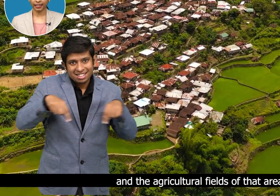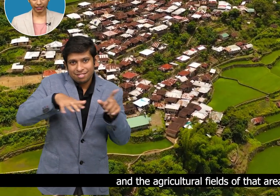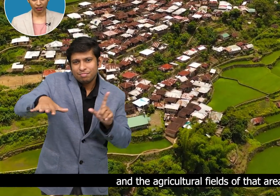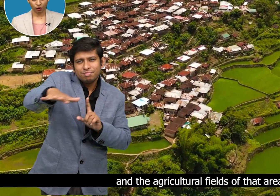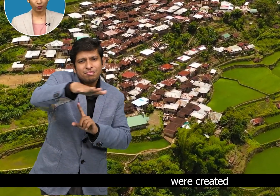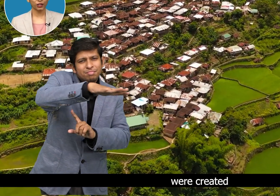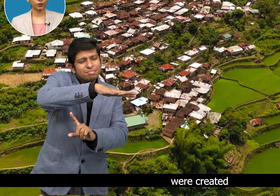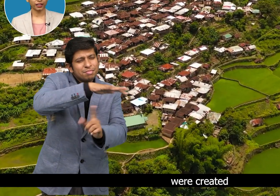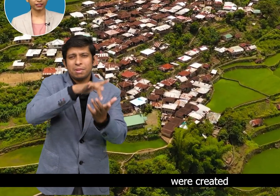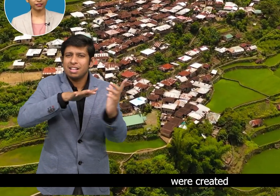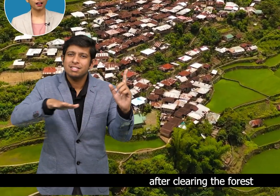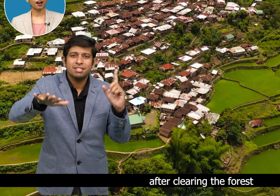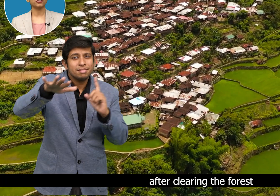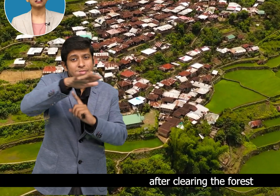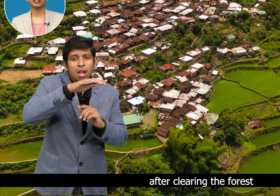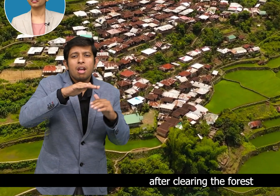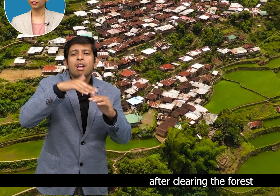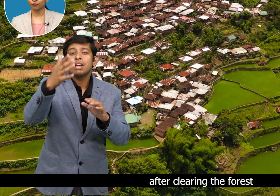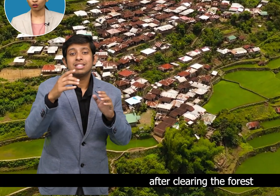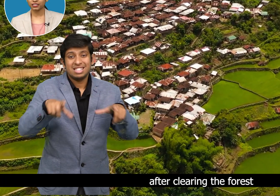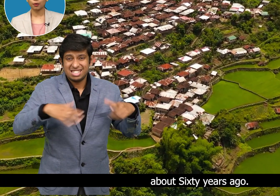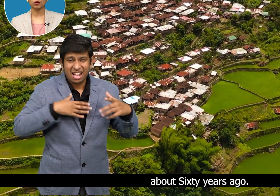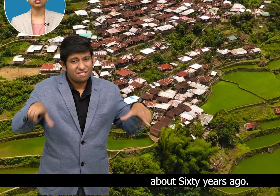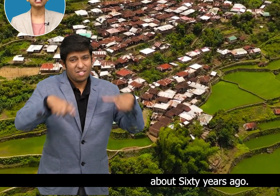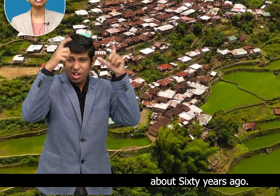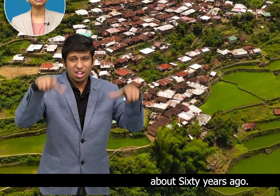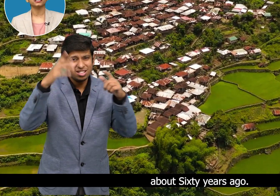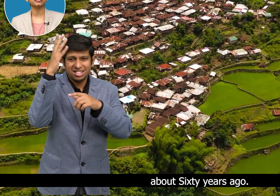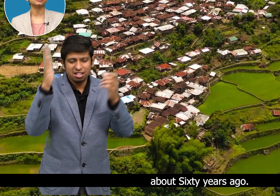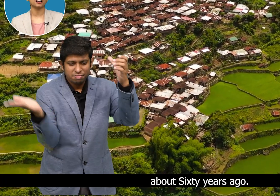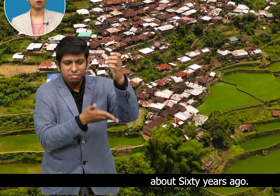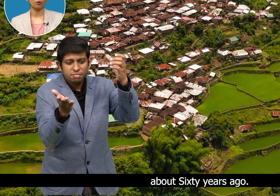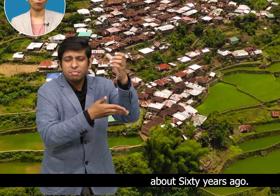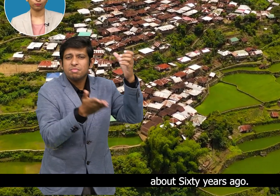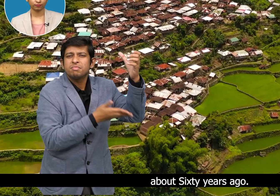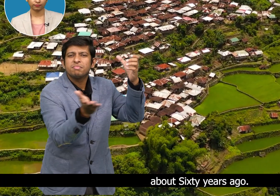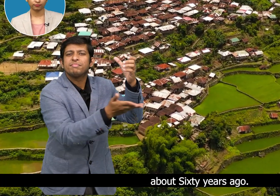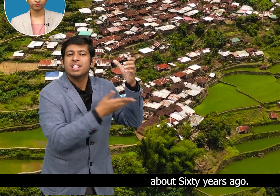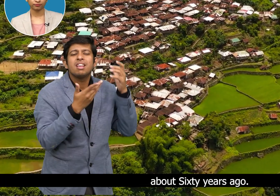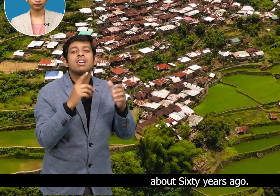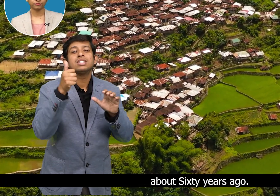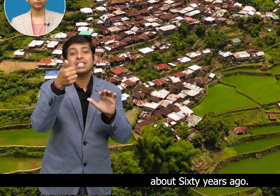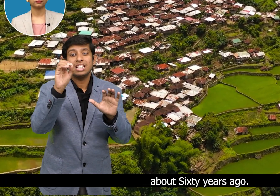that area were created after clearing the forest about 60 years ago.